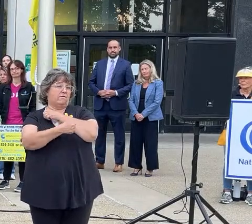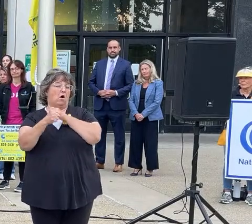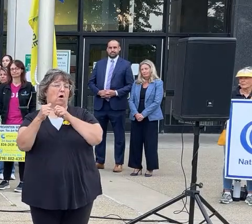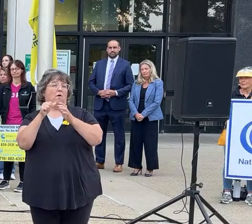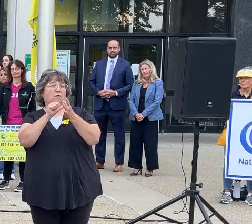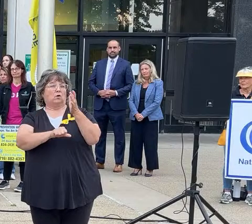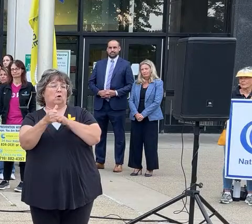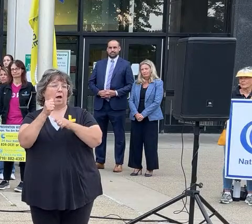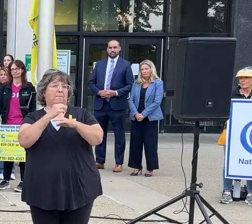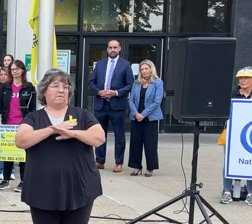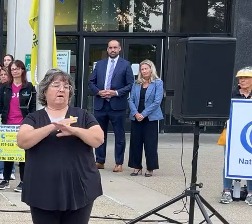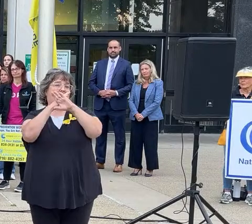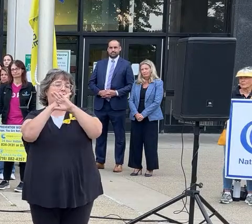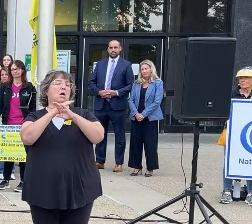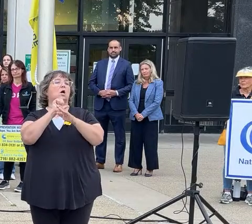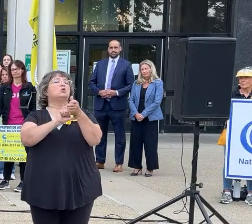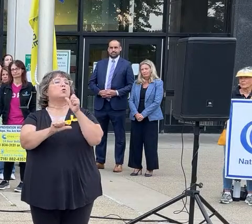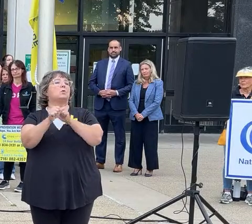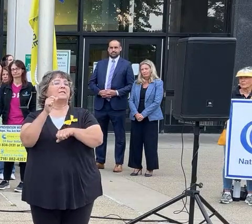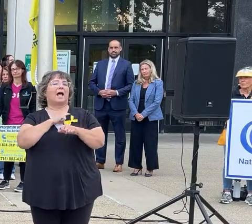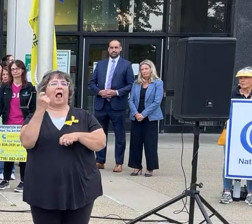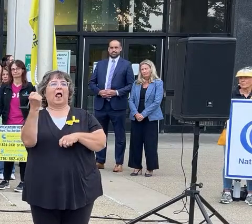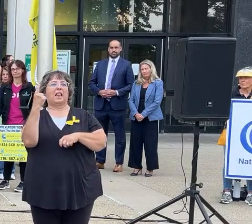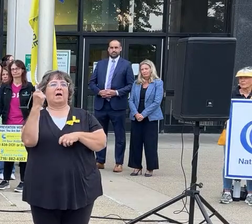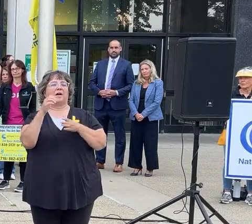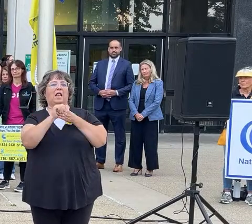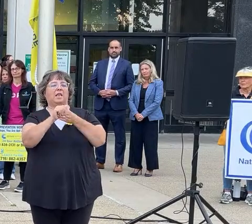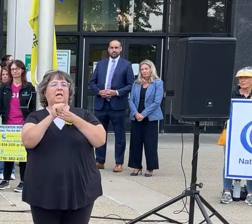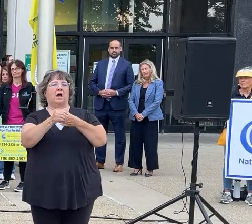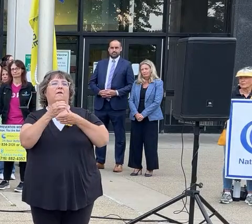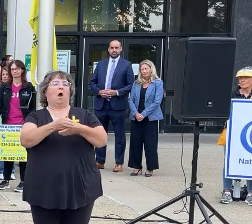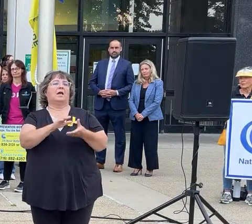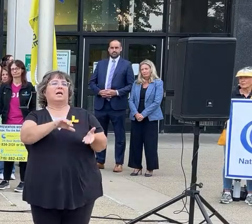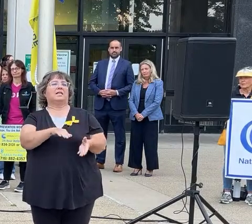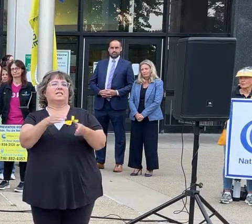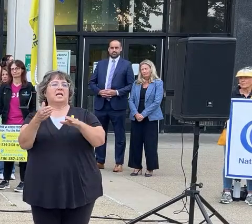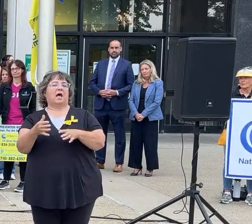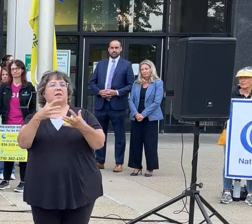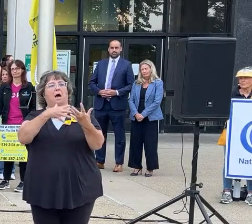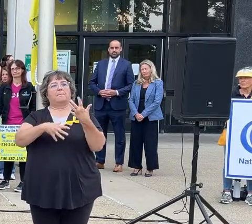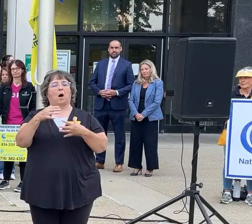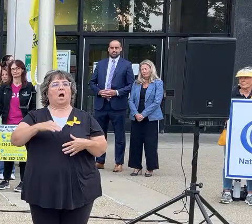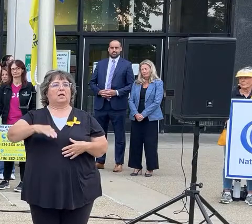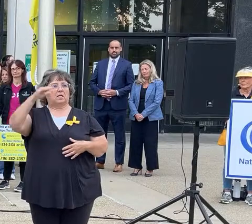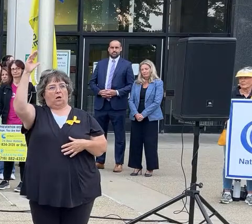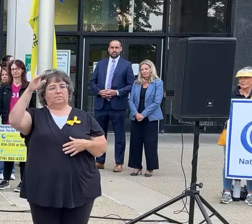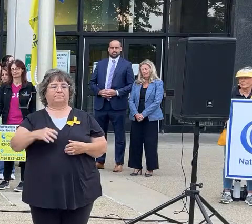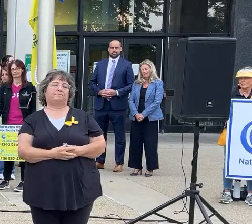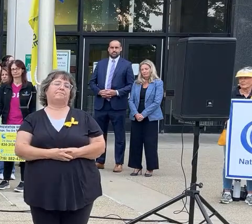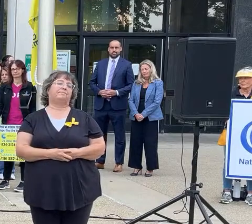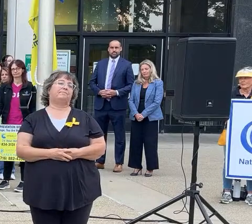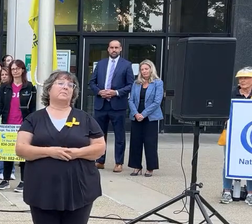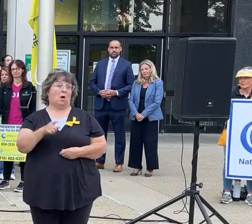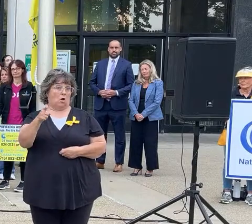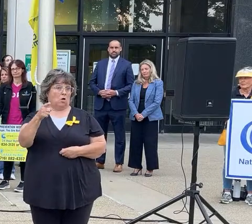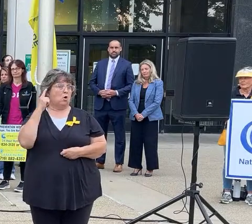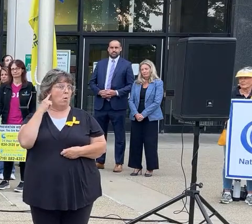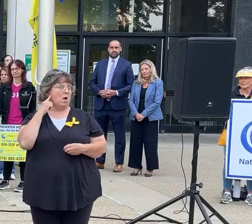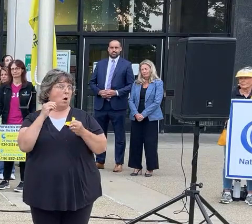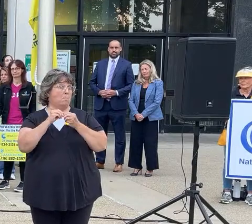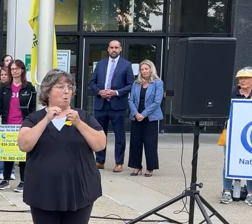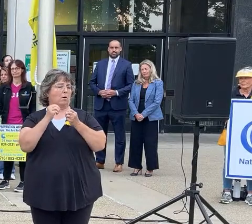Suicide Prevention, suicide is the 11th leading cause of death among adults. You will hear